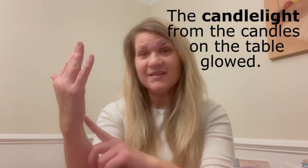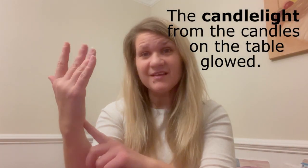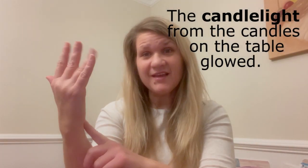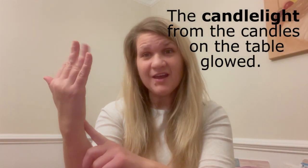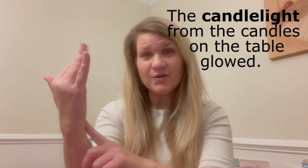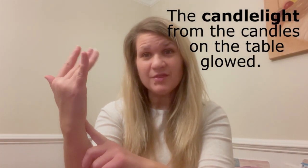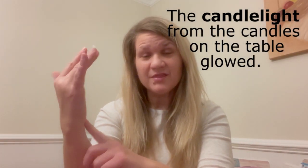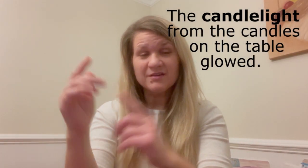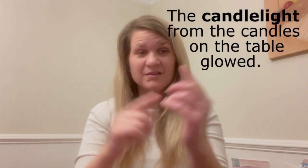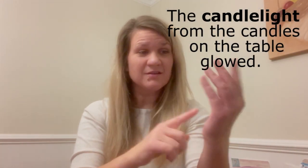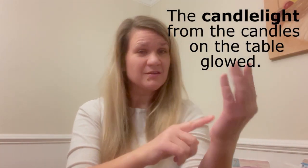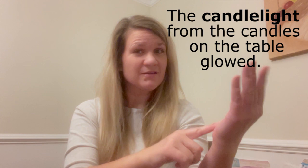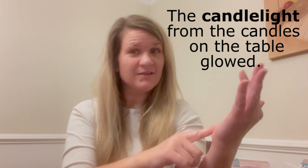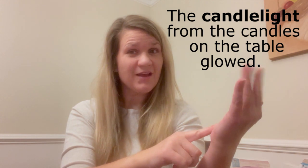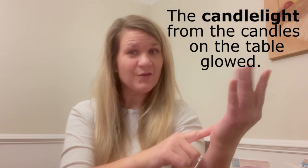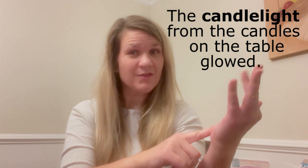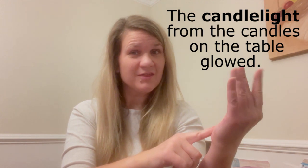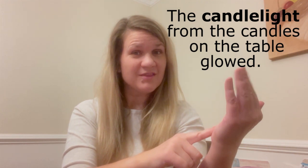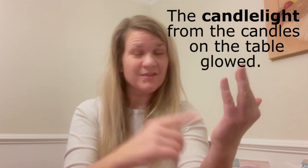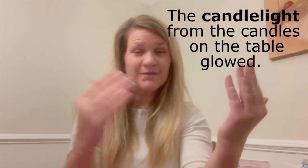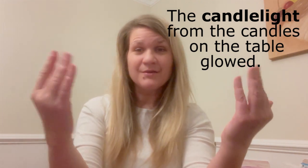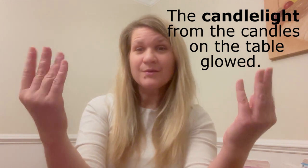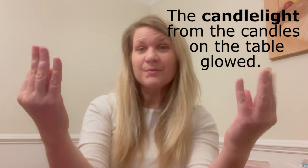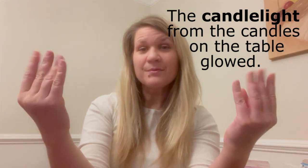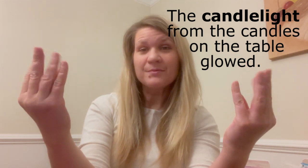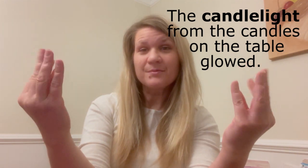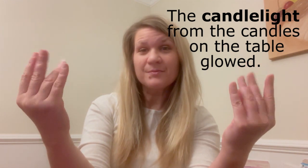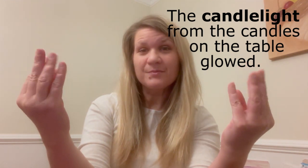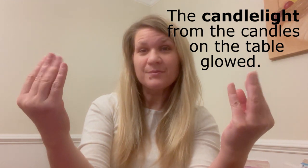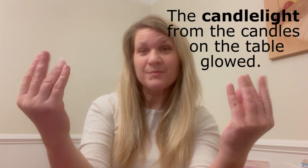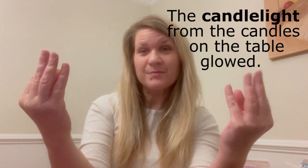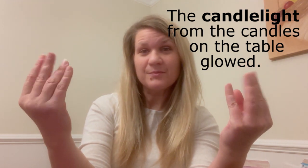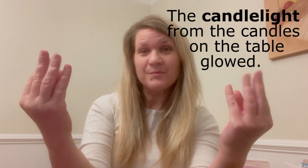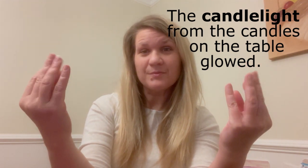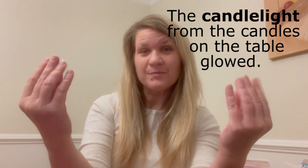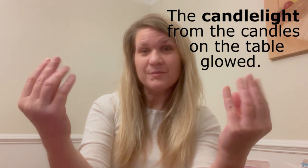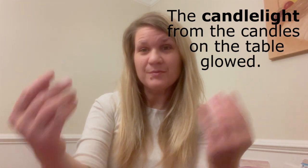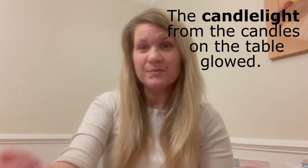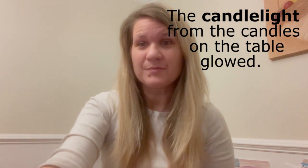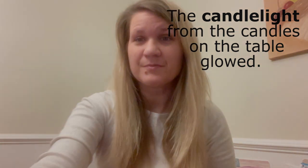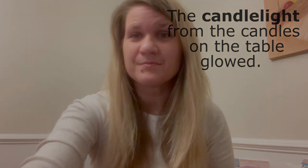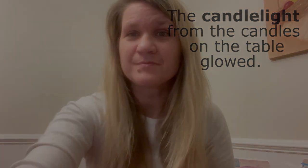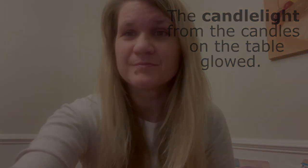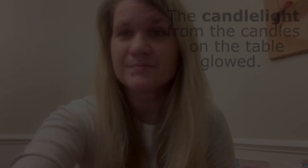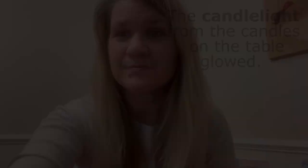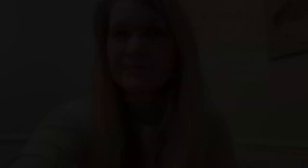there are candles burning on each side of the table there